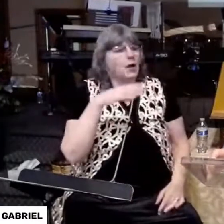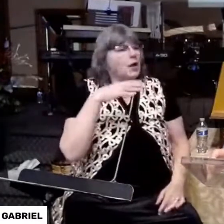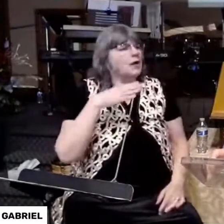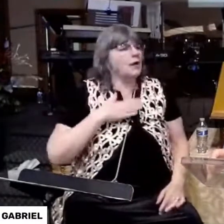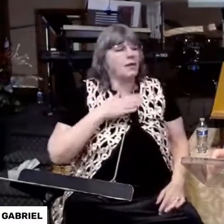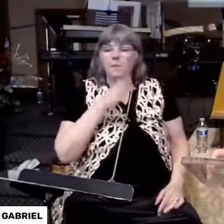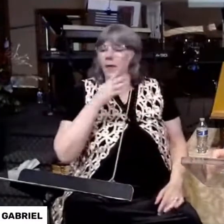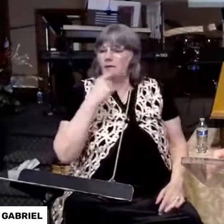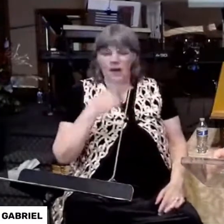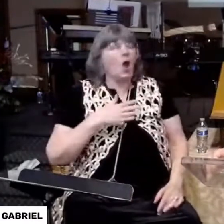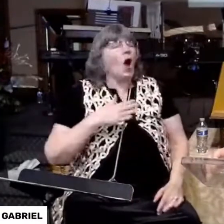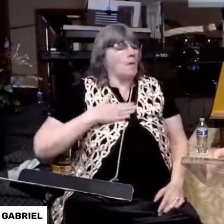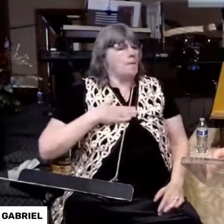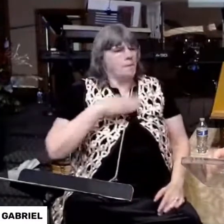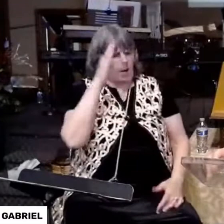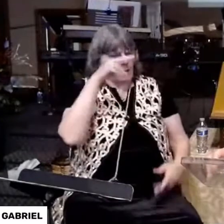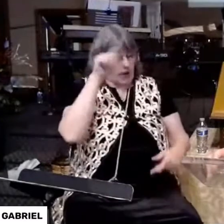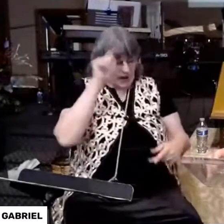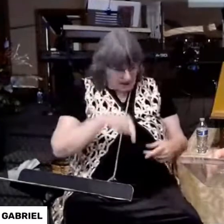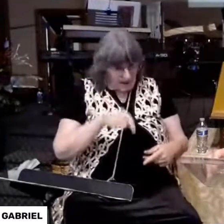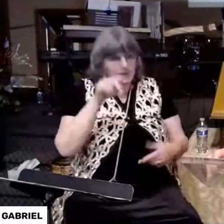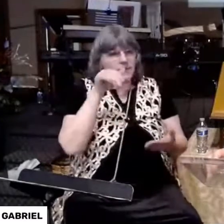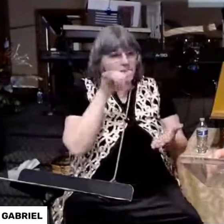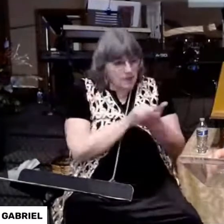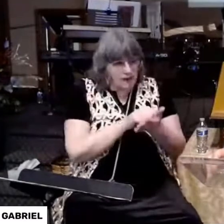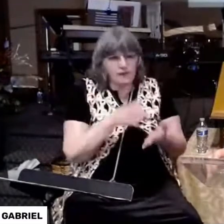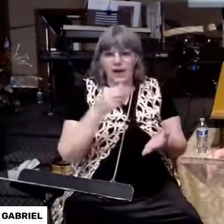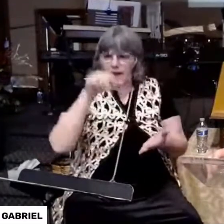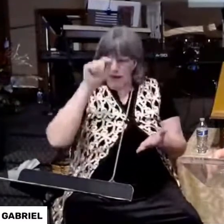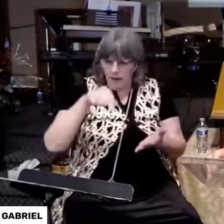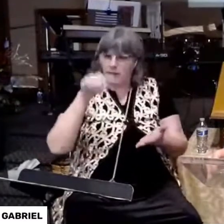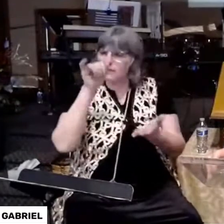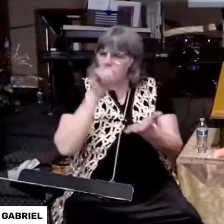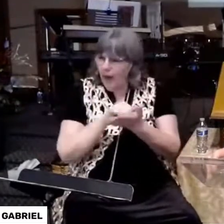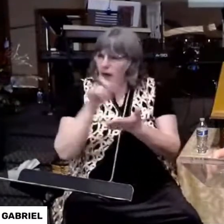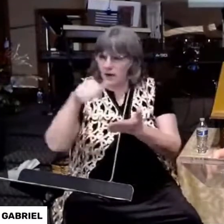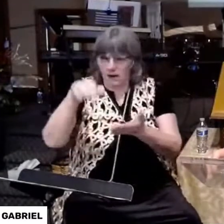and this and that, you know, can you make sure he gets it?"